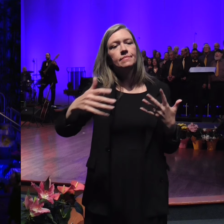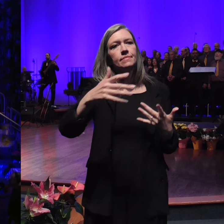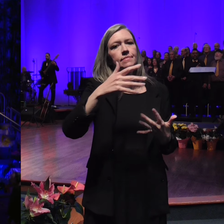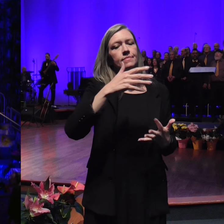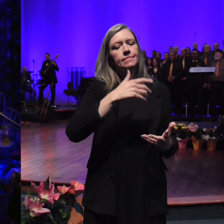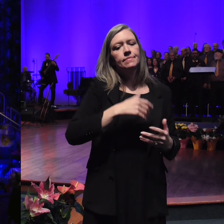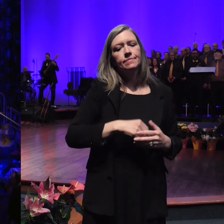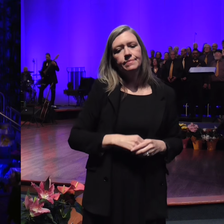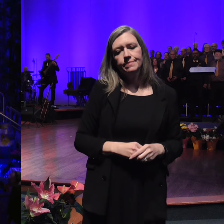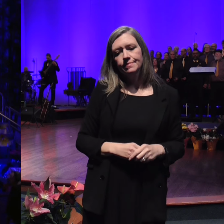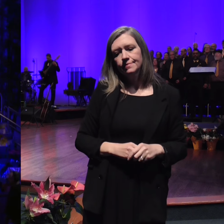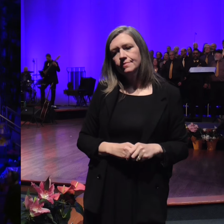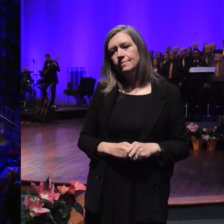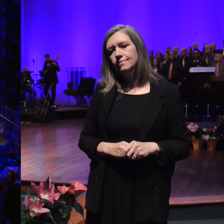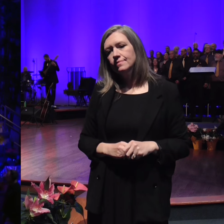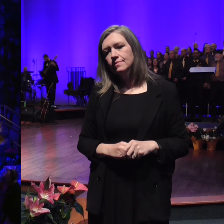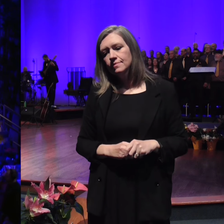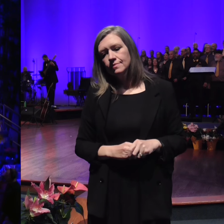place.